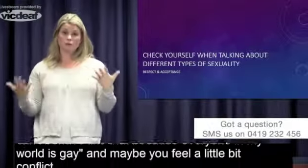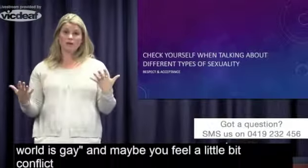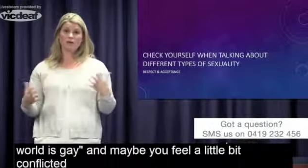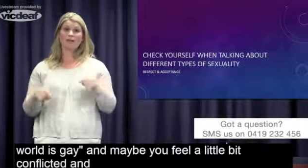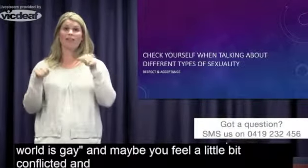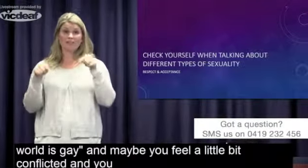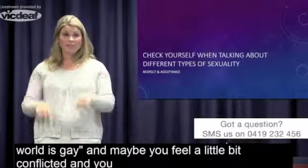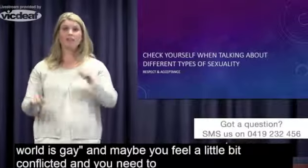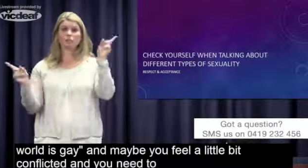to yourself.